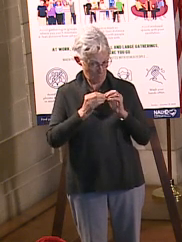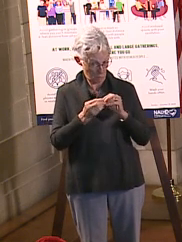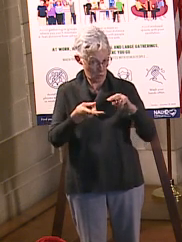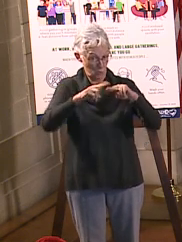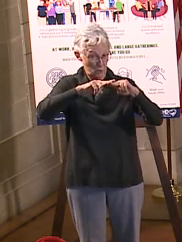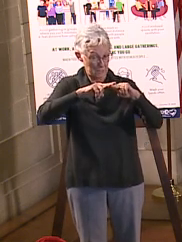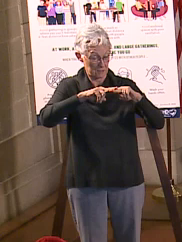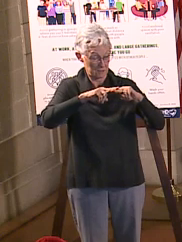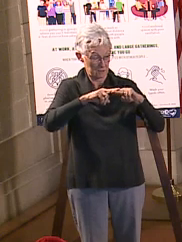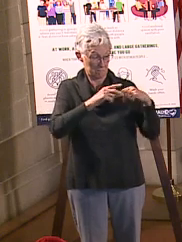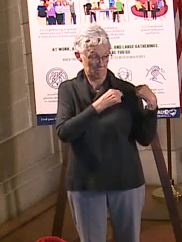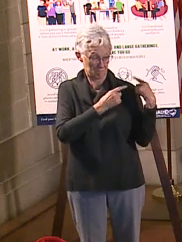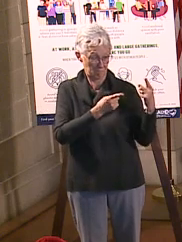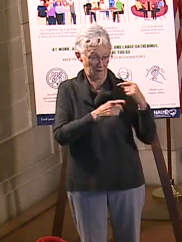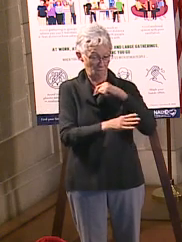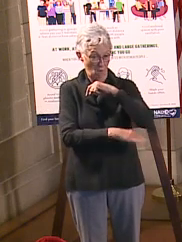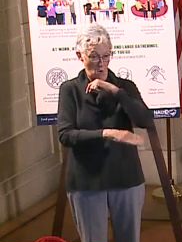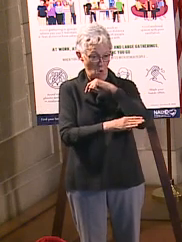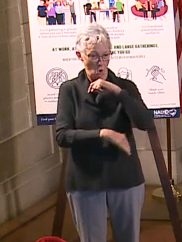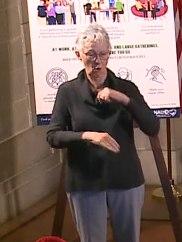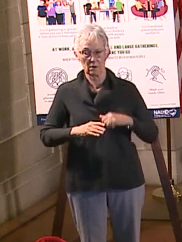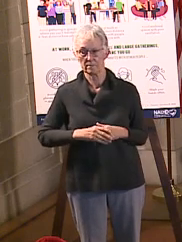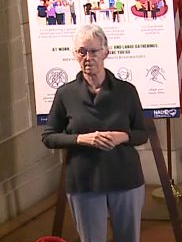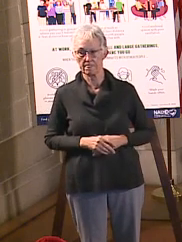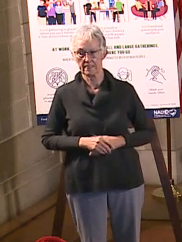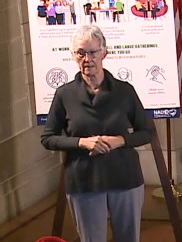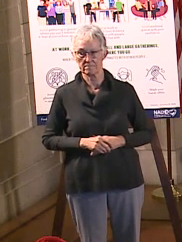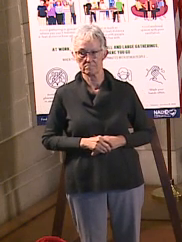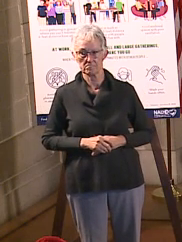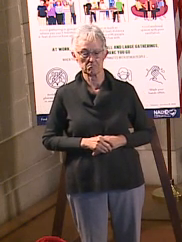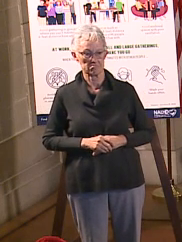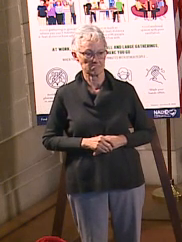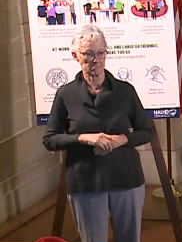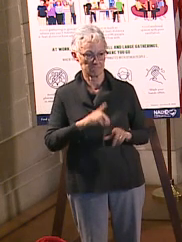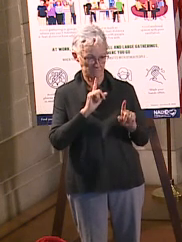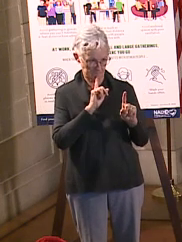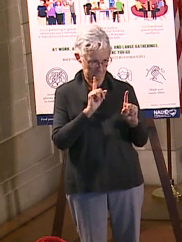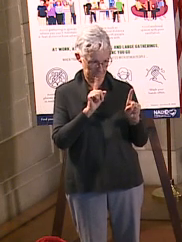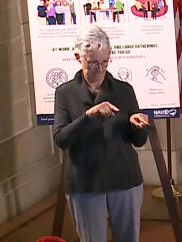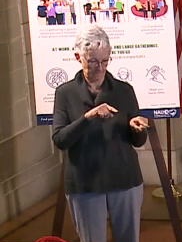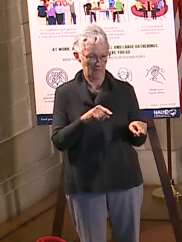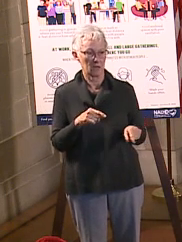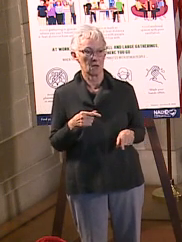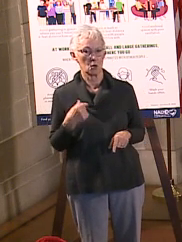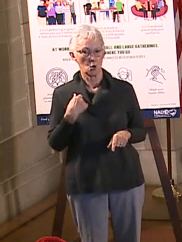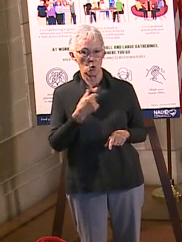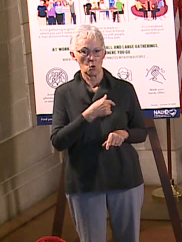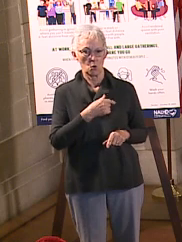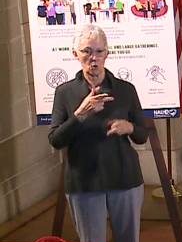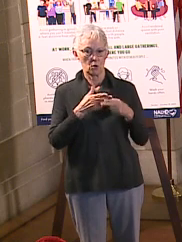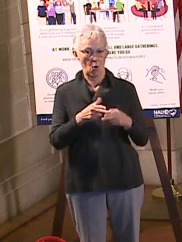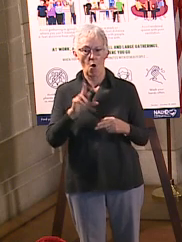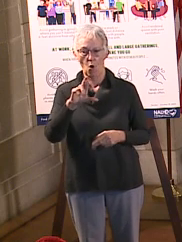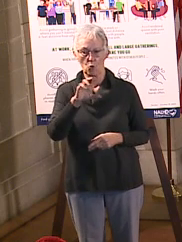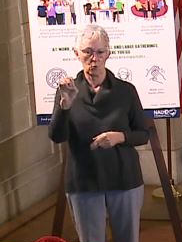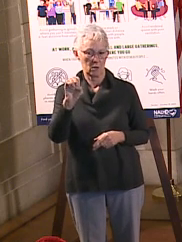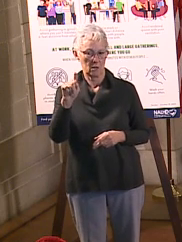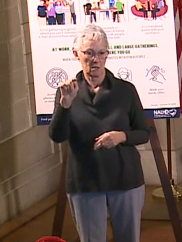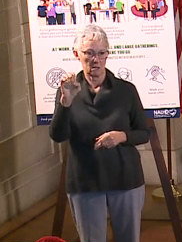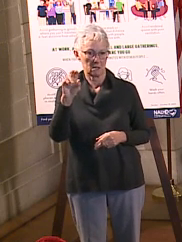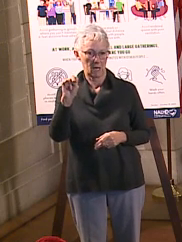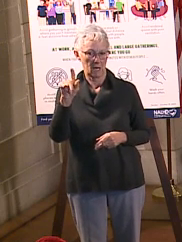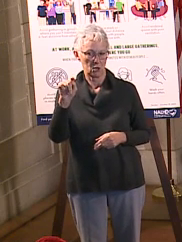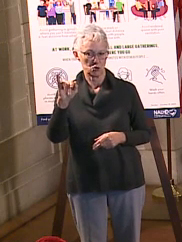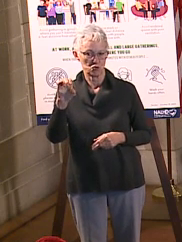more dropouts this fall? And the answer to that question is, retention, which is most critical between the first